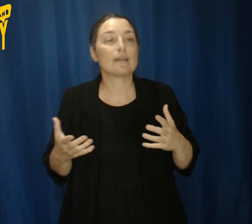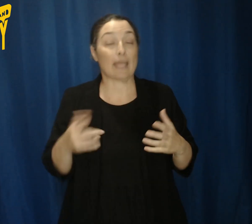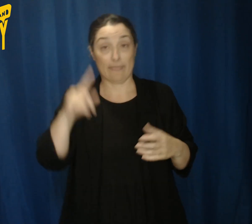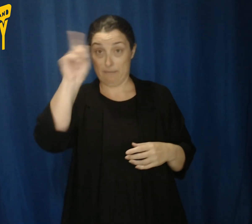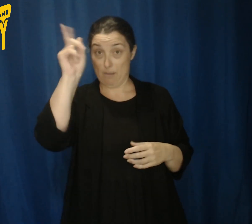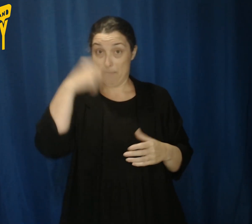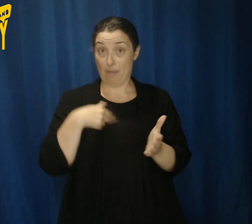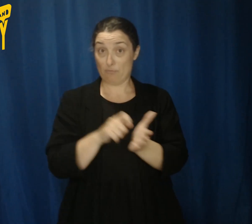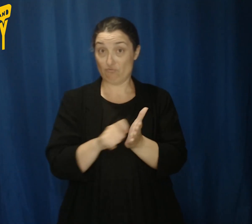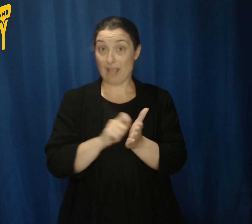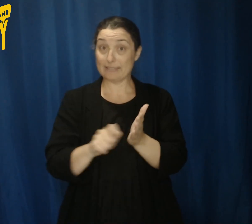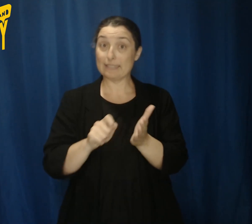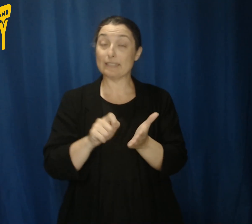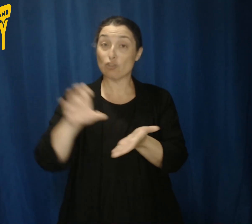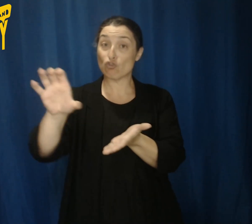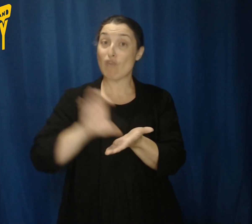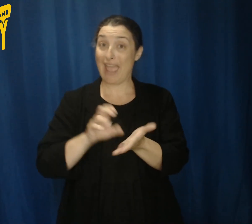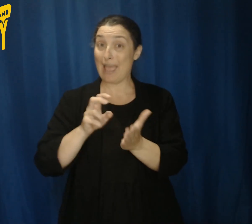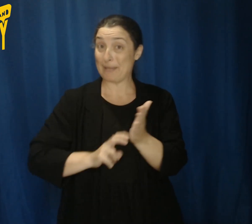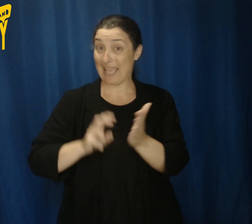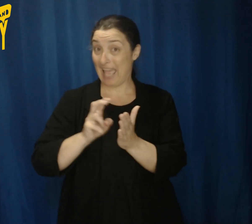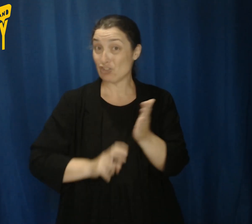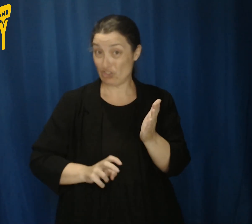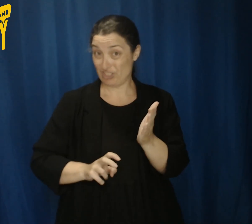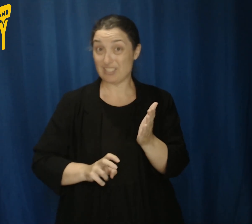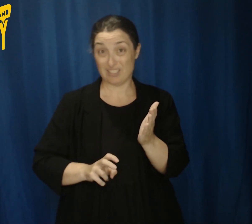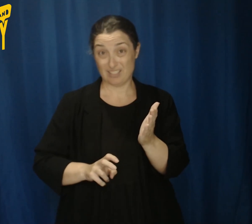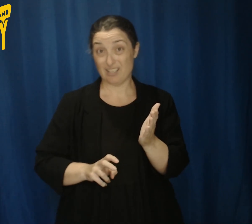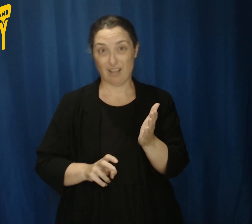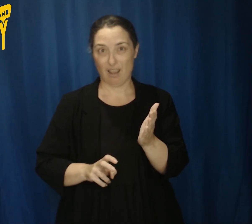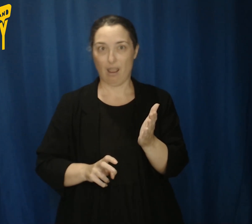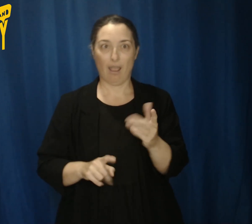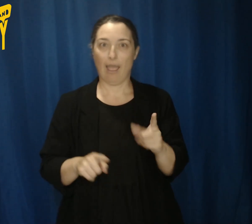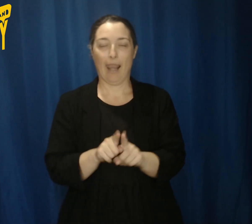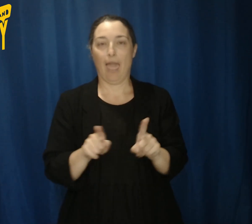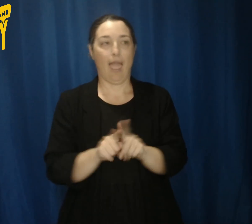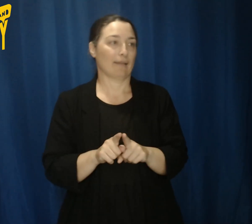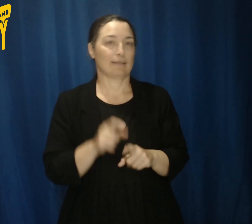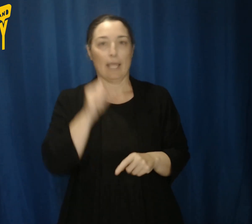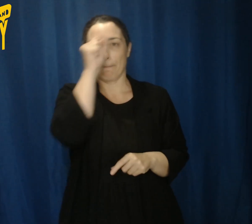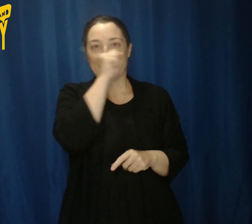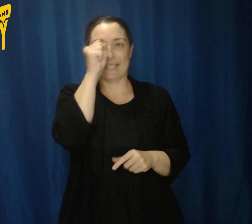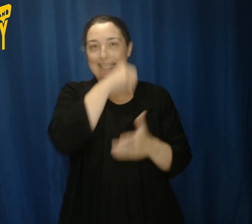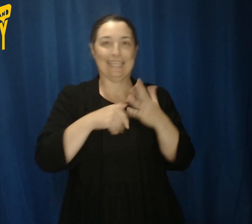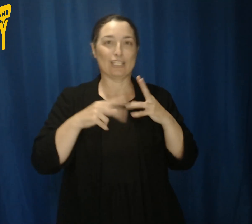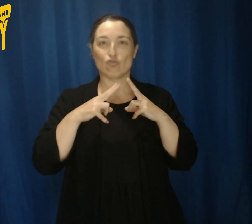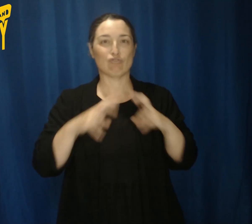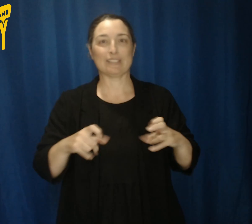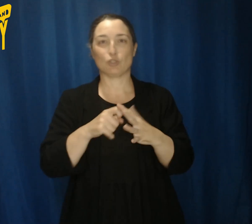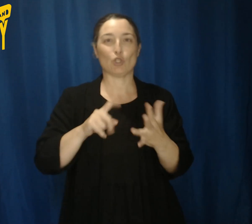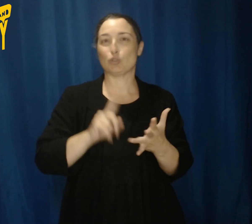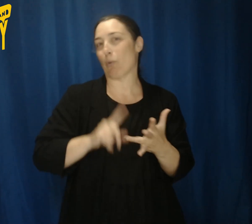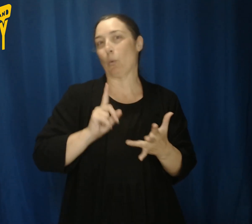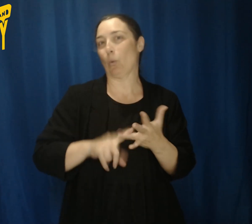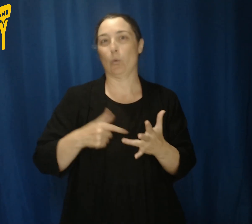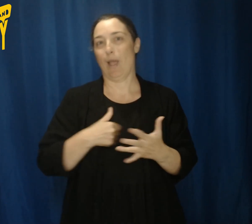grant applications and it's like, it's a pig in research poo heaven paradise thing, you know what I mean? I just love it. And I get to